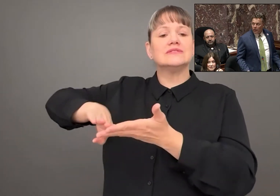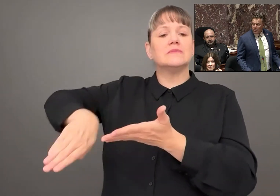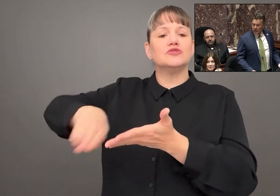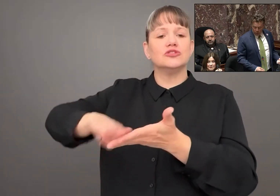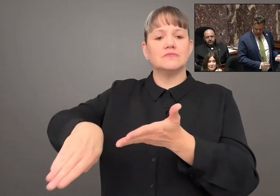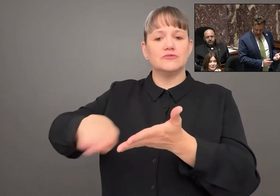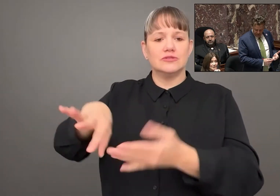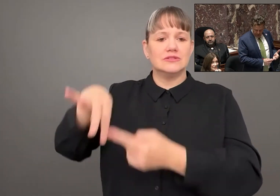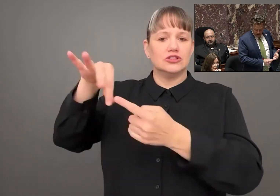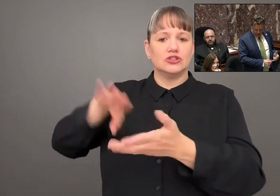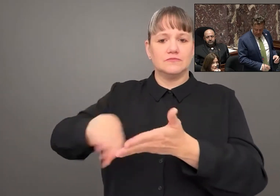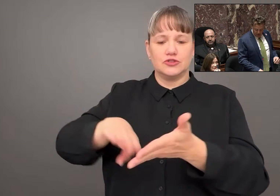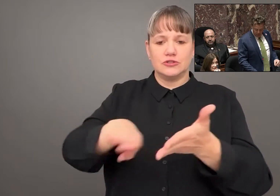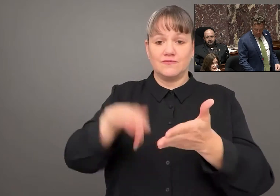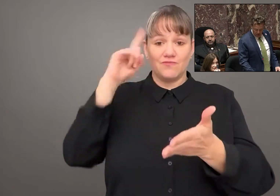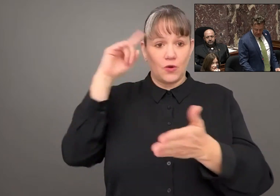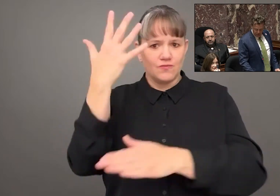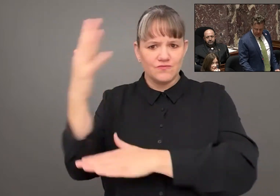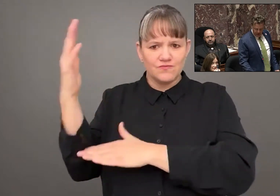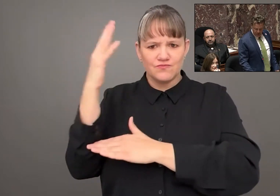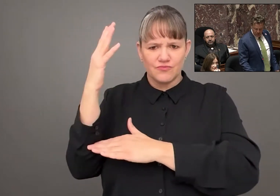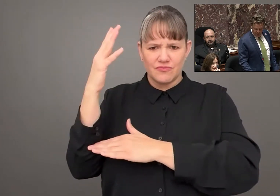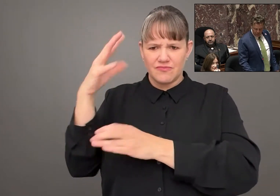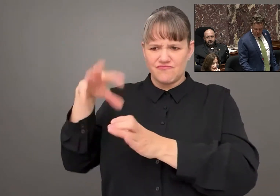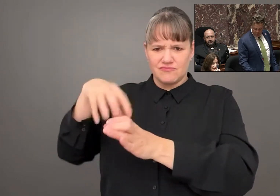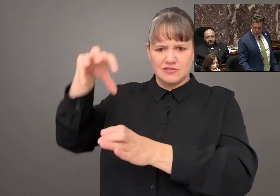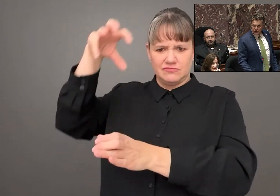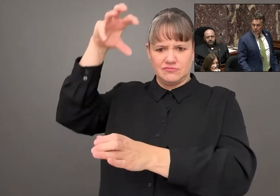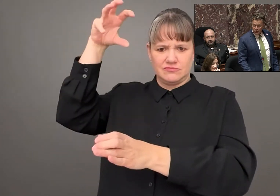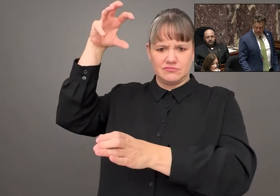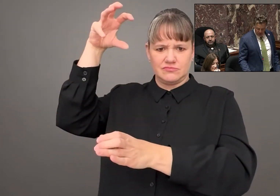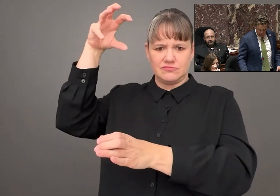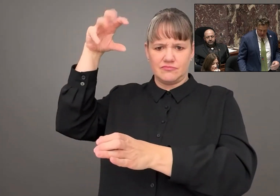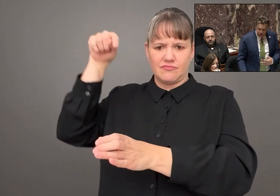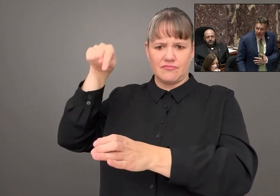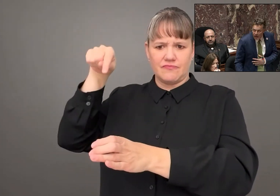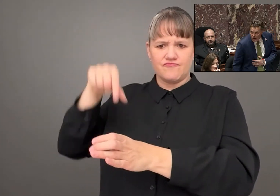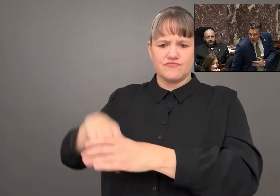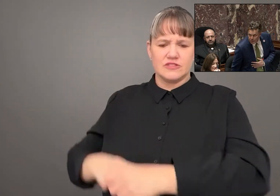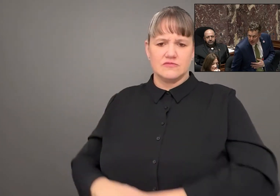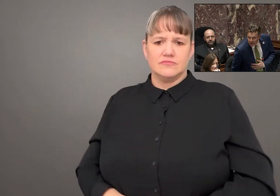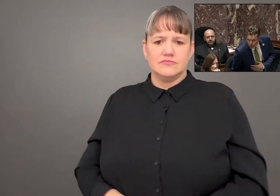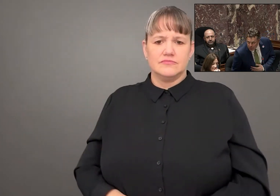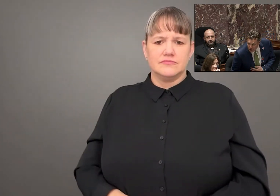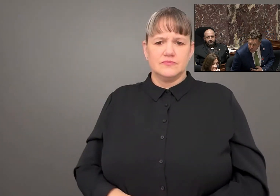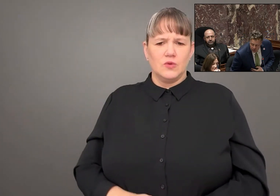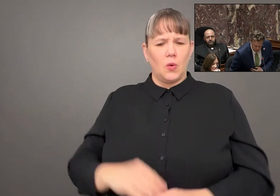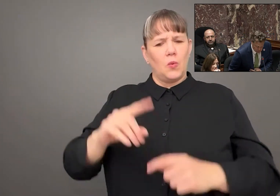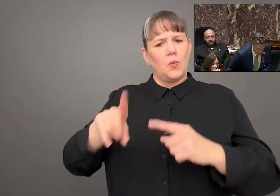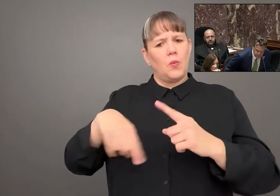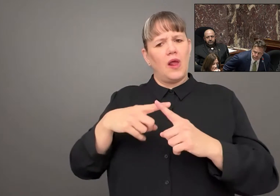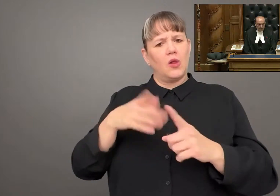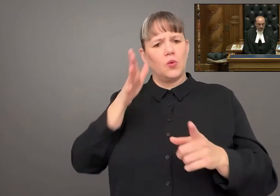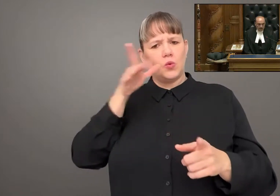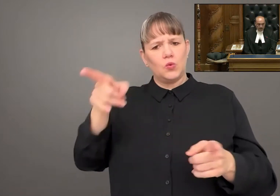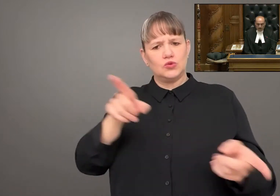much more relaxation of climate policies for the LNG export industry should British Columbians expect and prepare for?